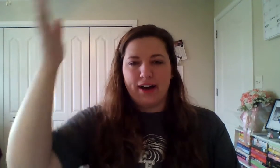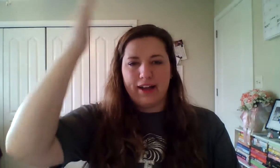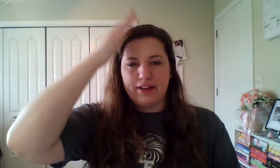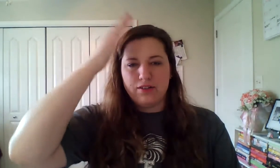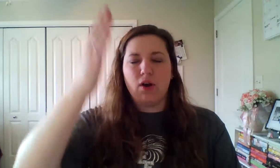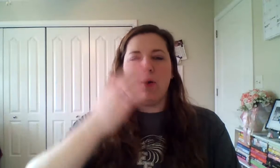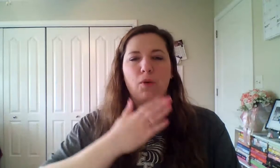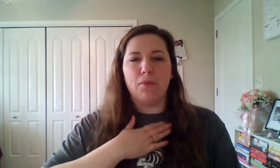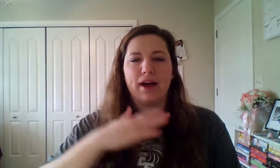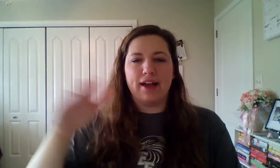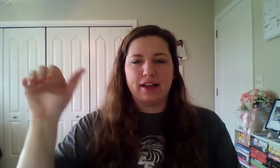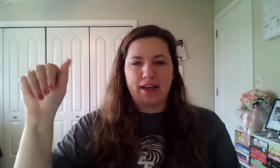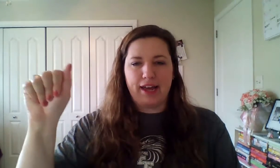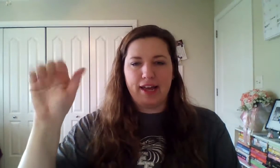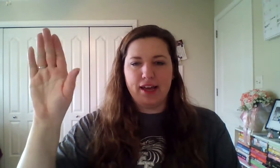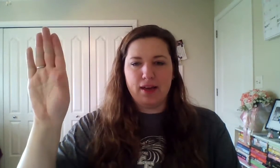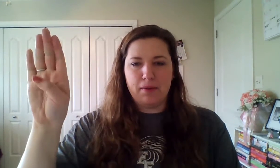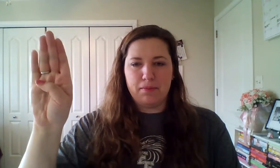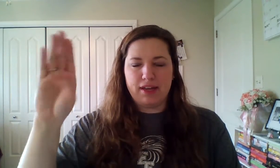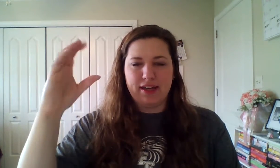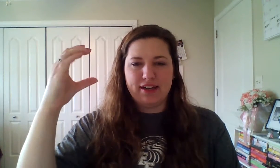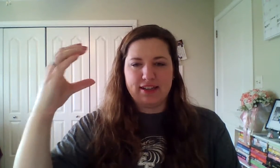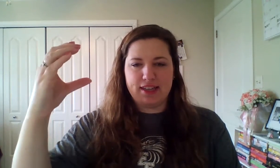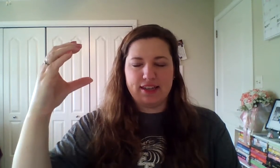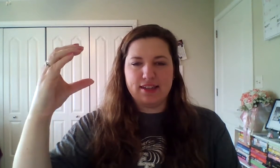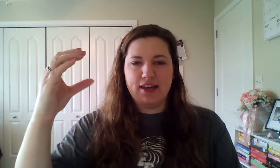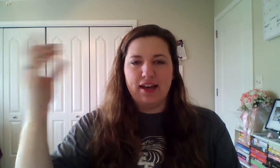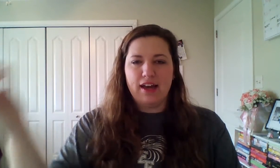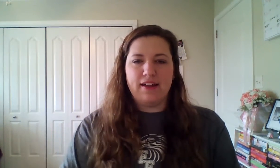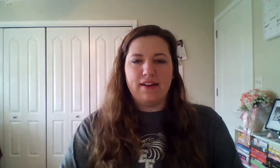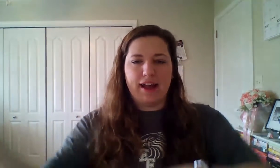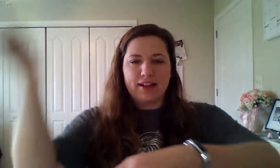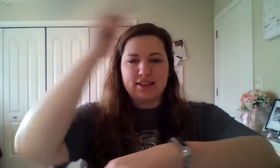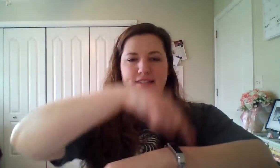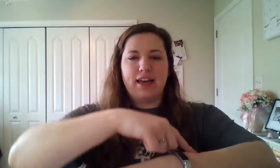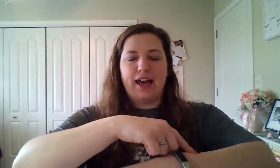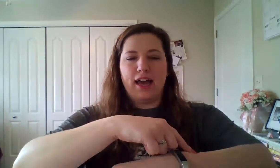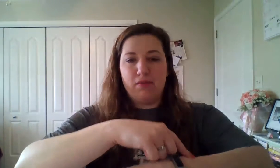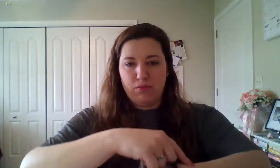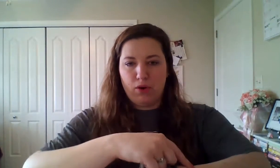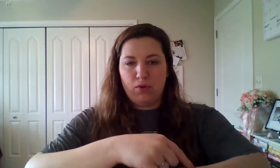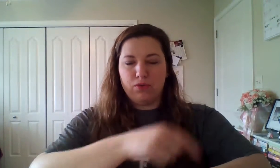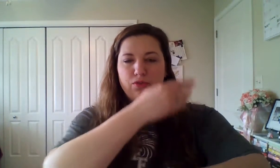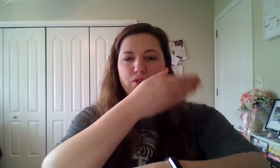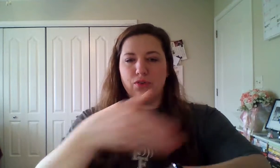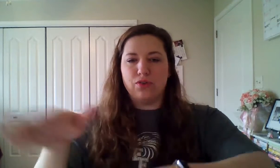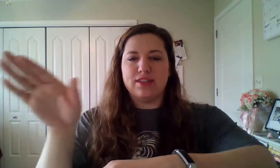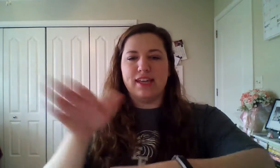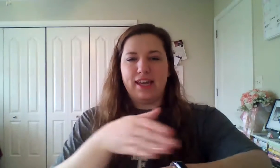I know my A, B, C's. Next time, won't you